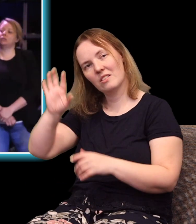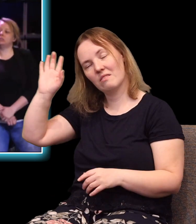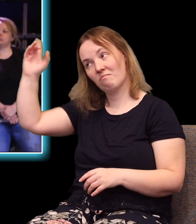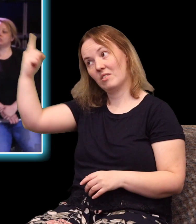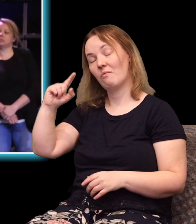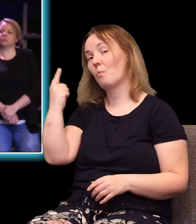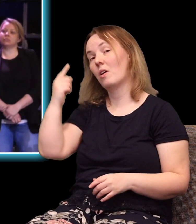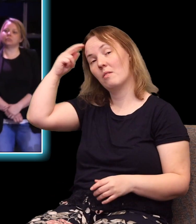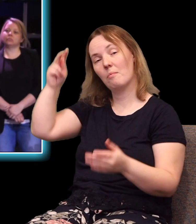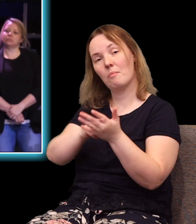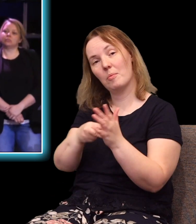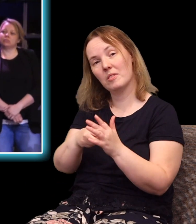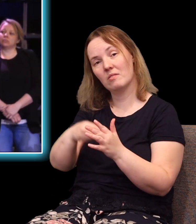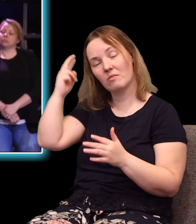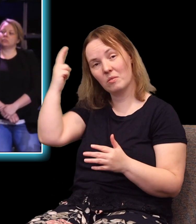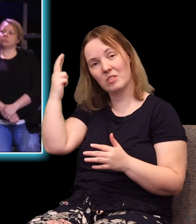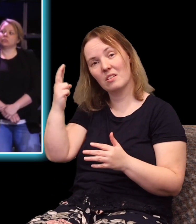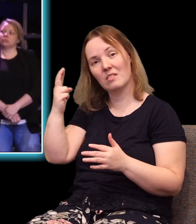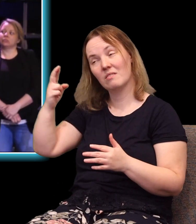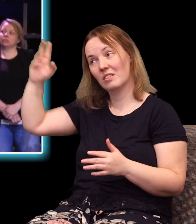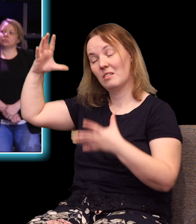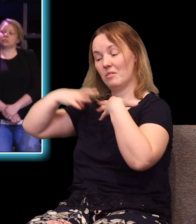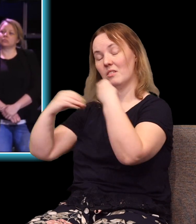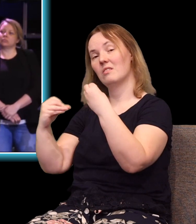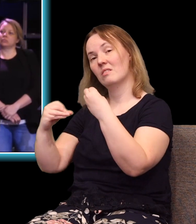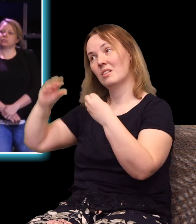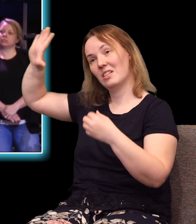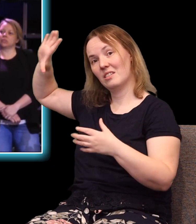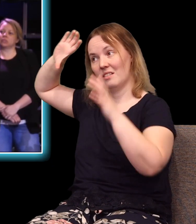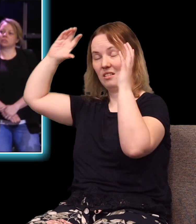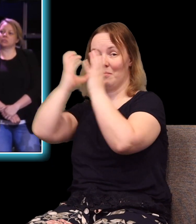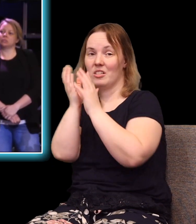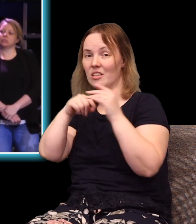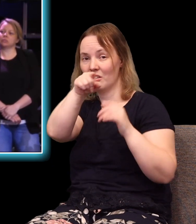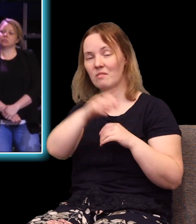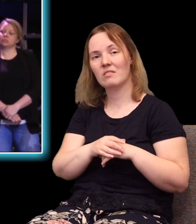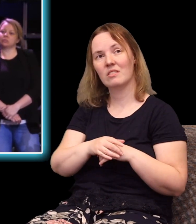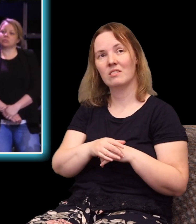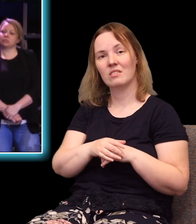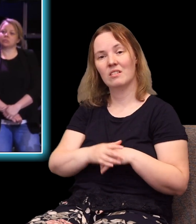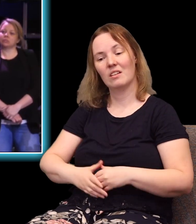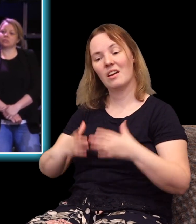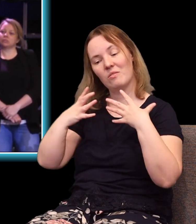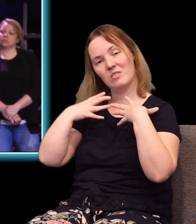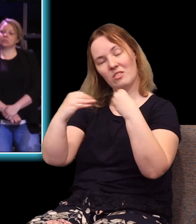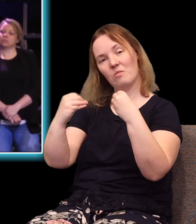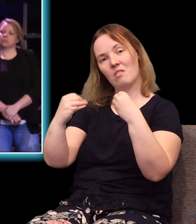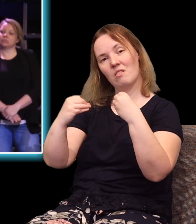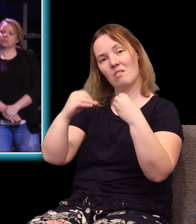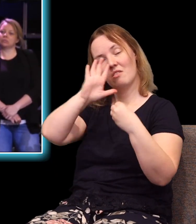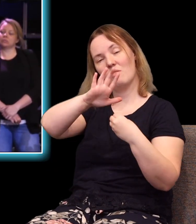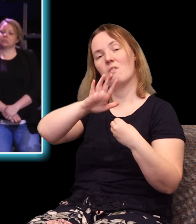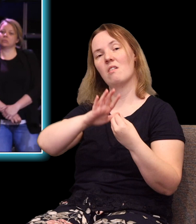friends, Jesus came for one purpose. He came to restore his image in you. And he also came to restore